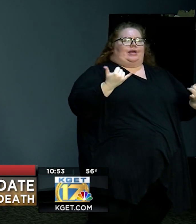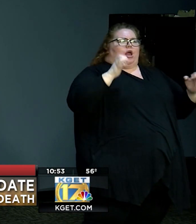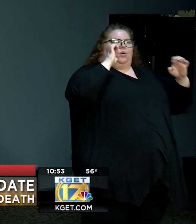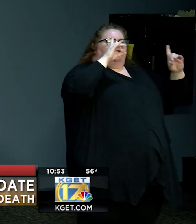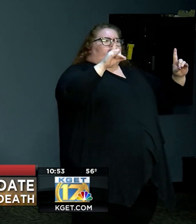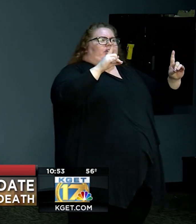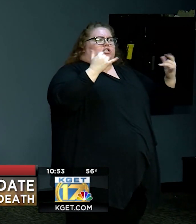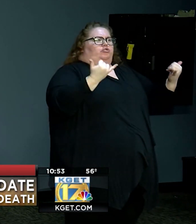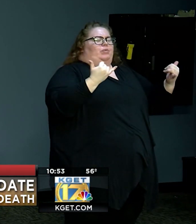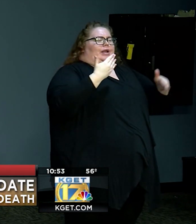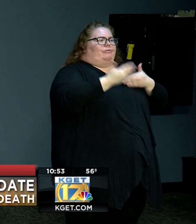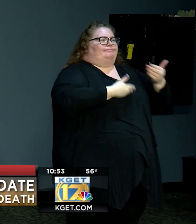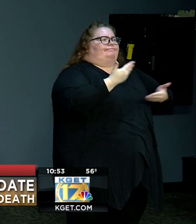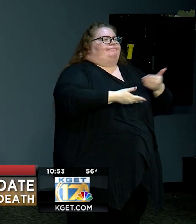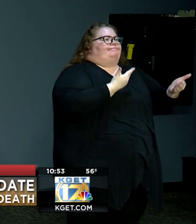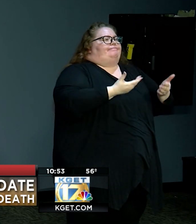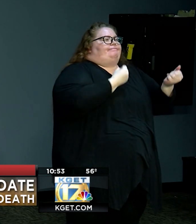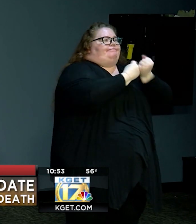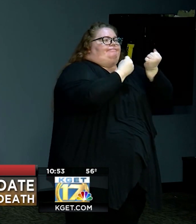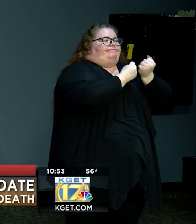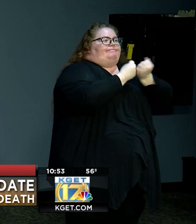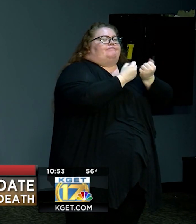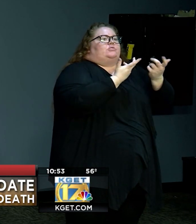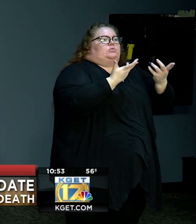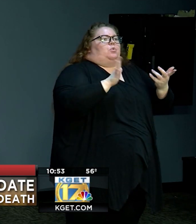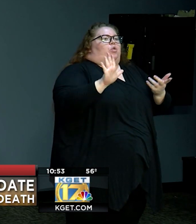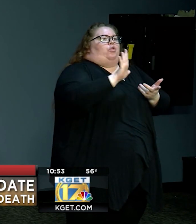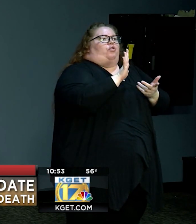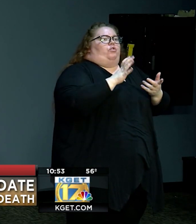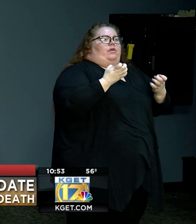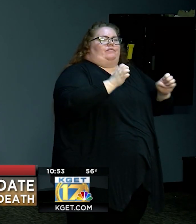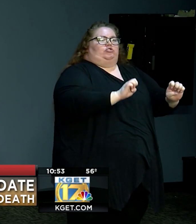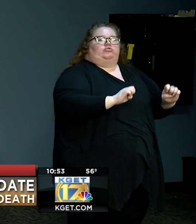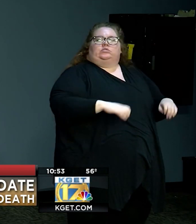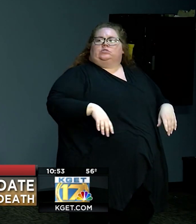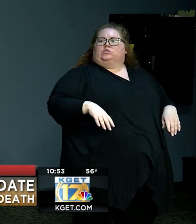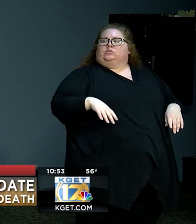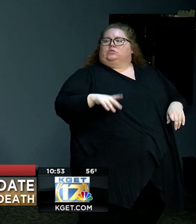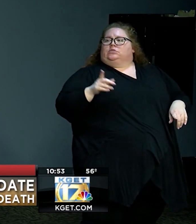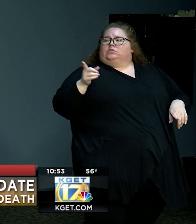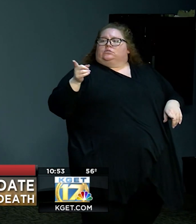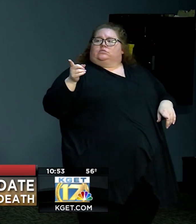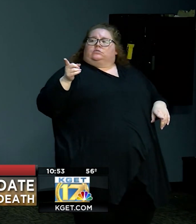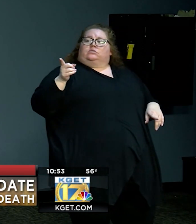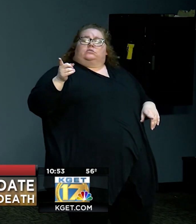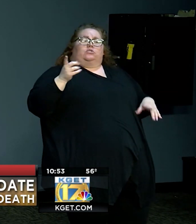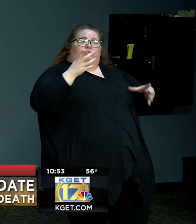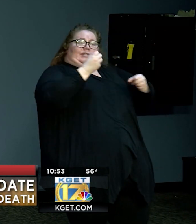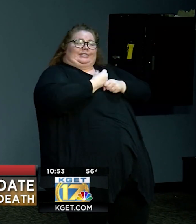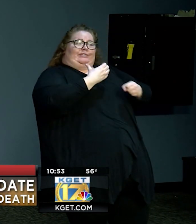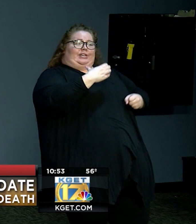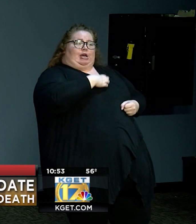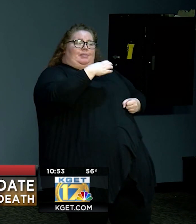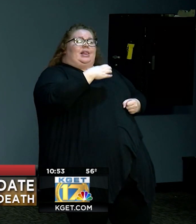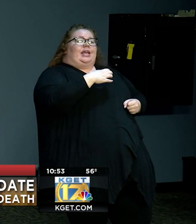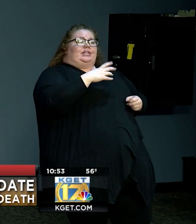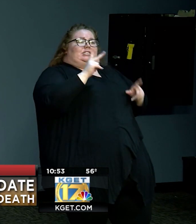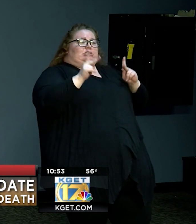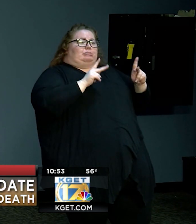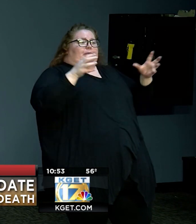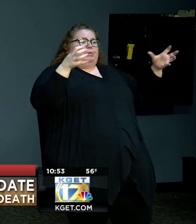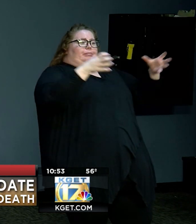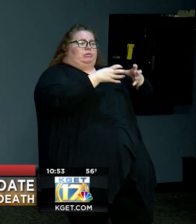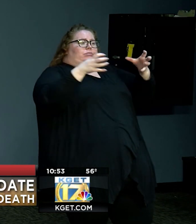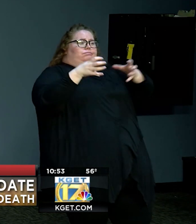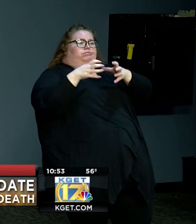is poised to support public health in their enforcement efforts. Have you been receiving complaints about people congregating at the parks? Is